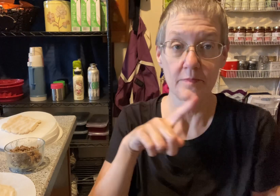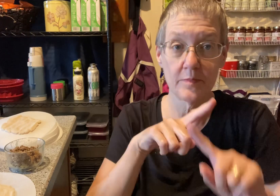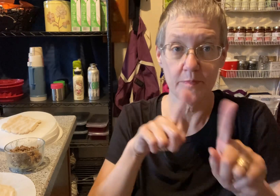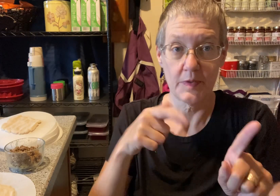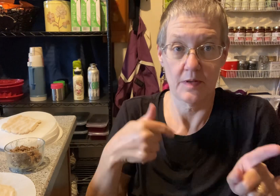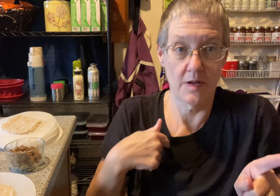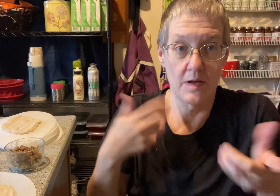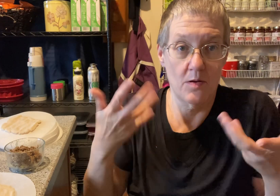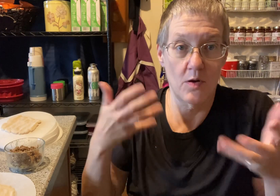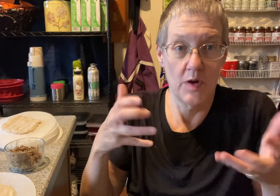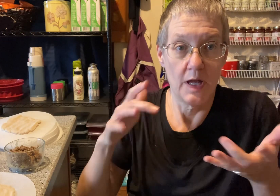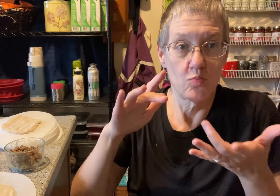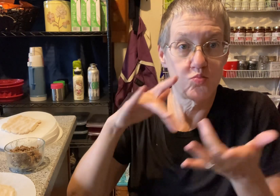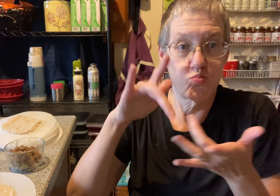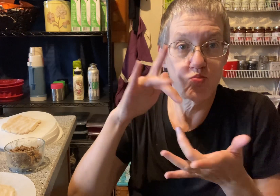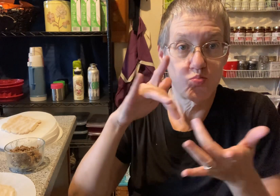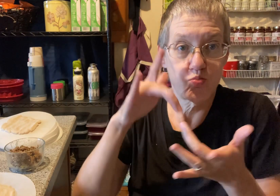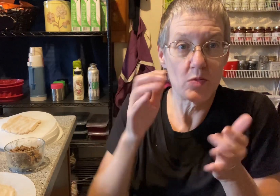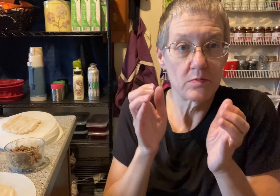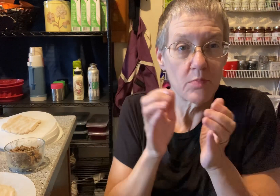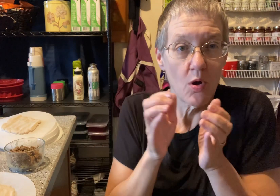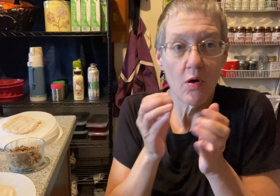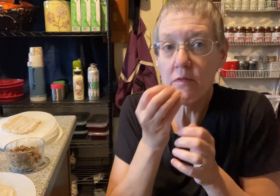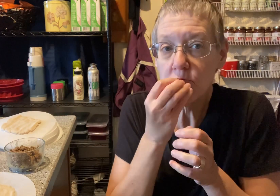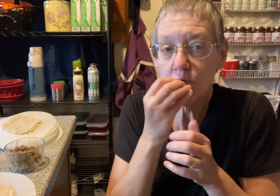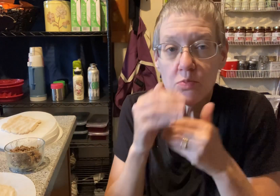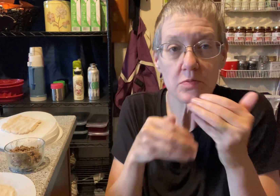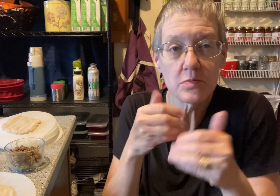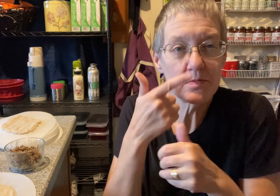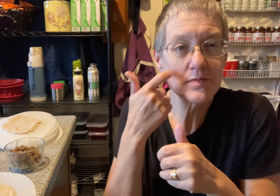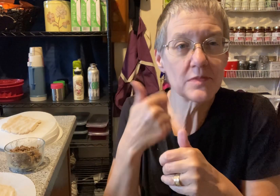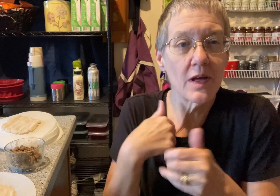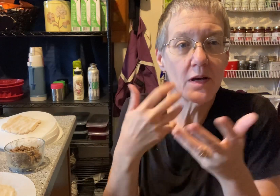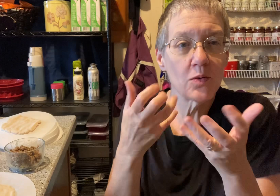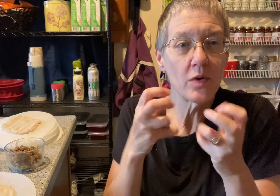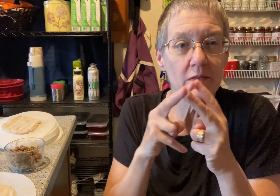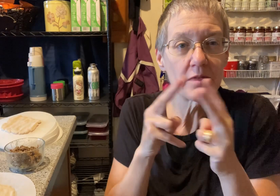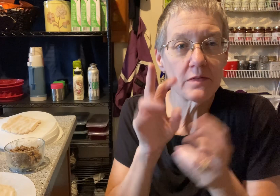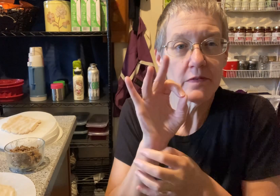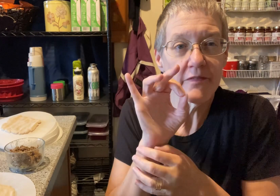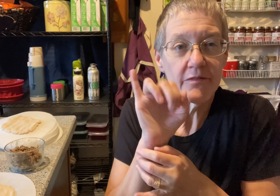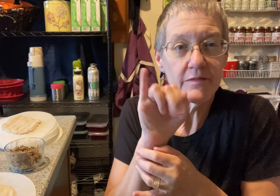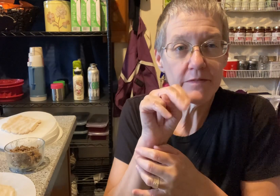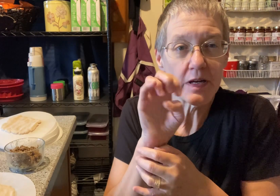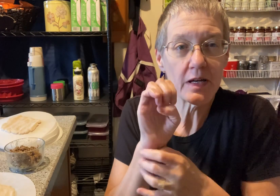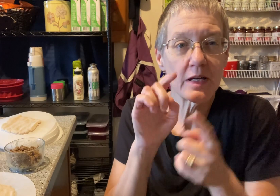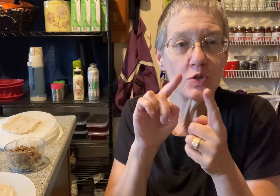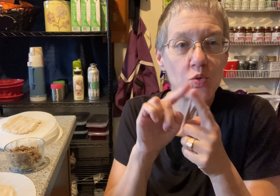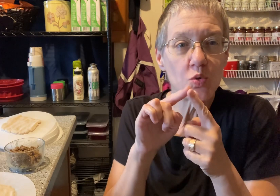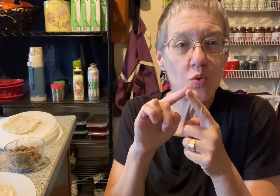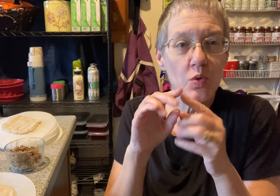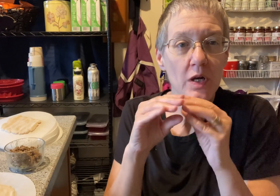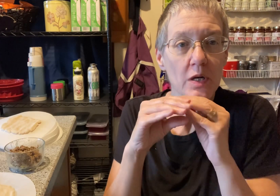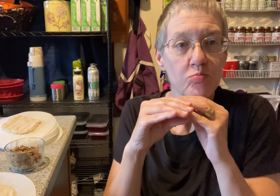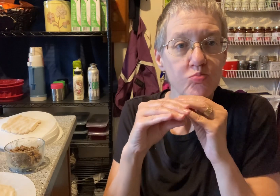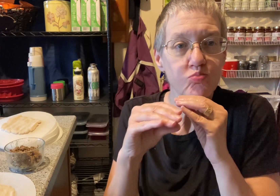Now, this is equal to half a cup of Dale's taco meat, but I blended it fine in a little